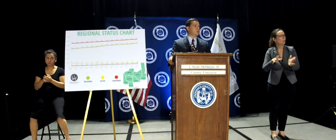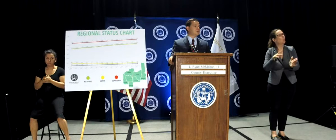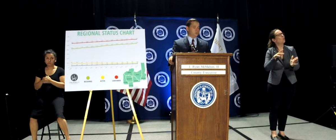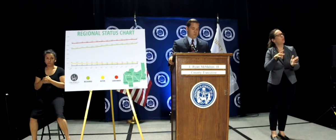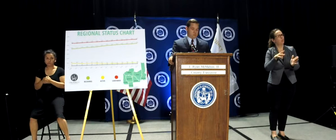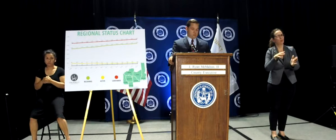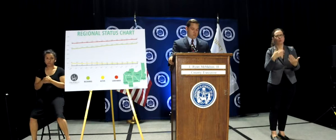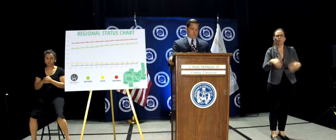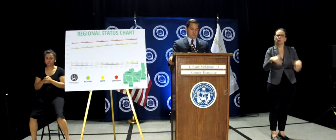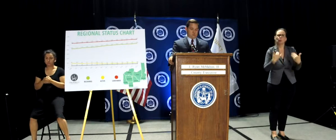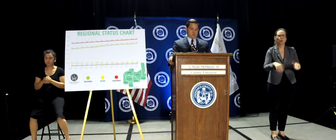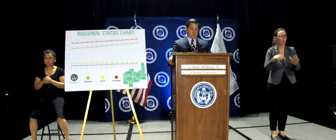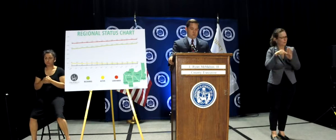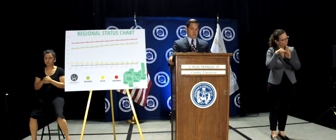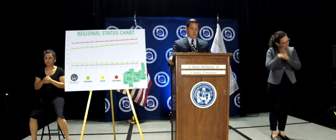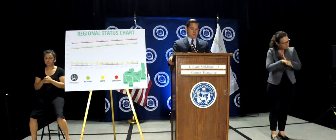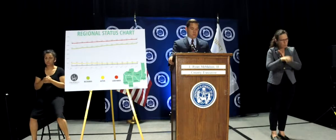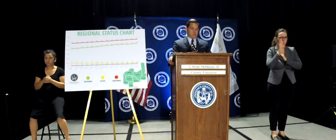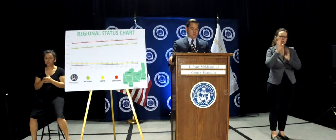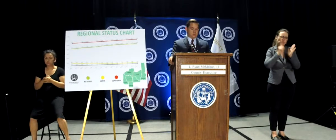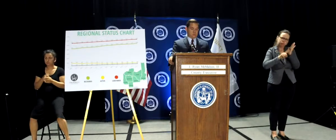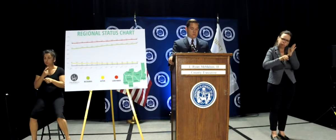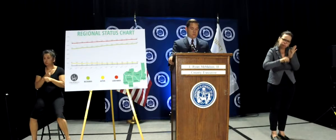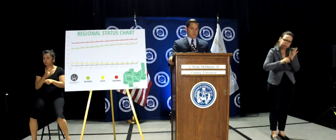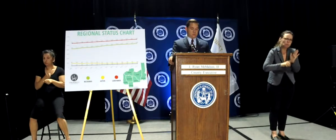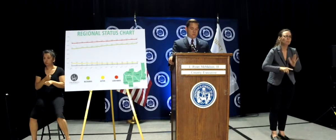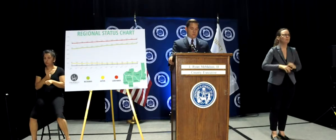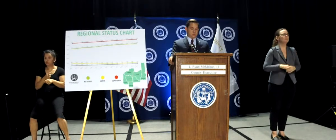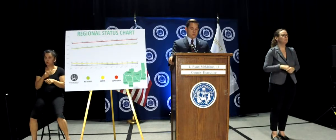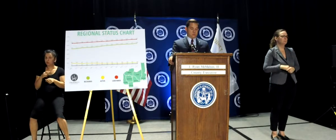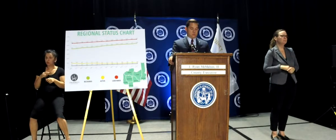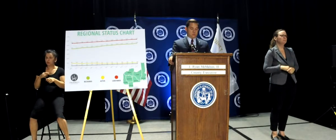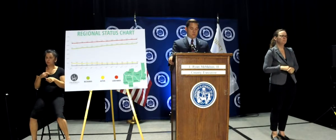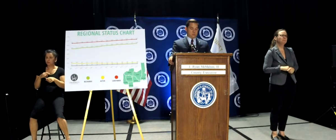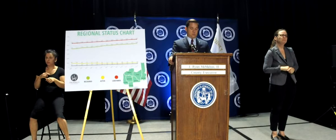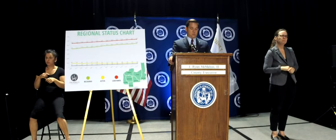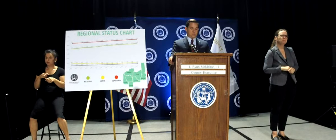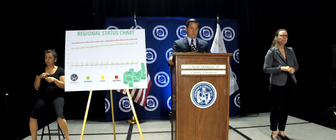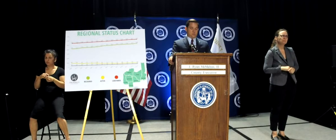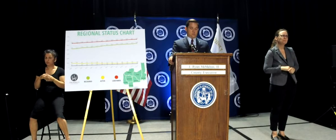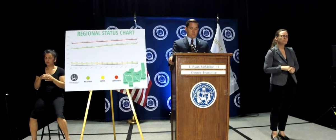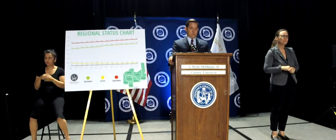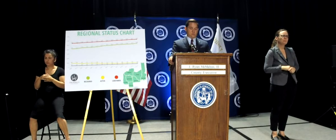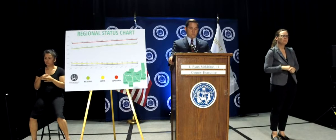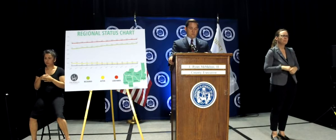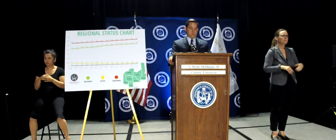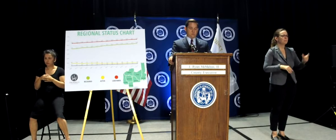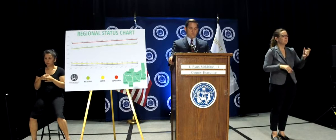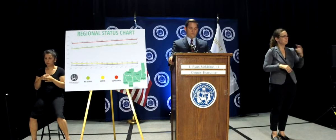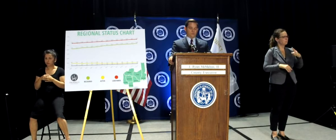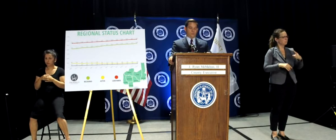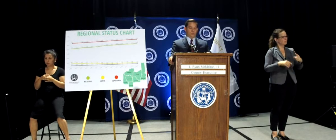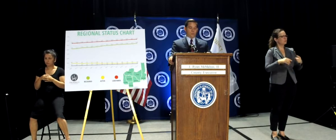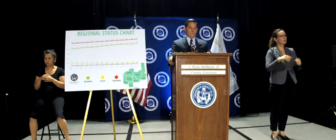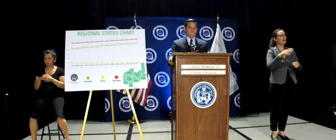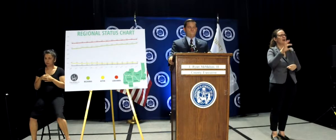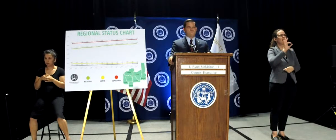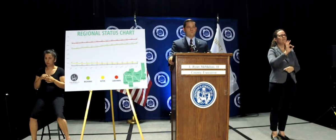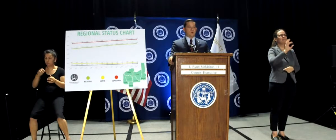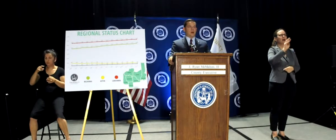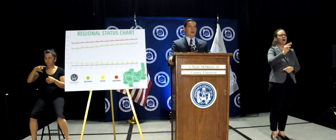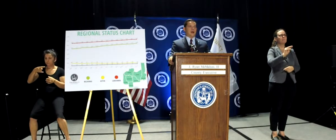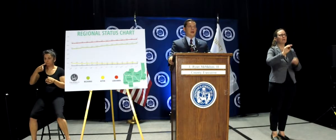talking about the FM coach. How much spread was there, though? Did you, is there a cautionary tale in what happened there,